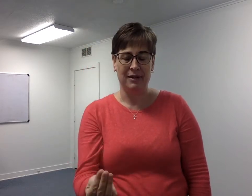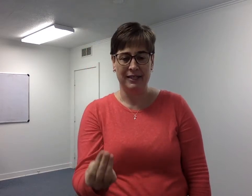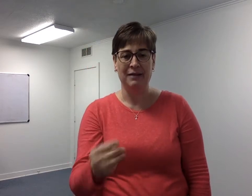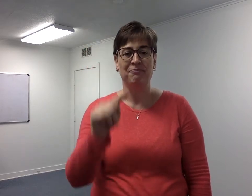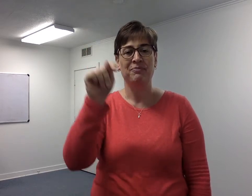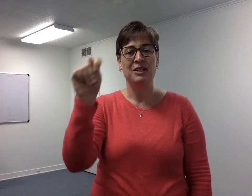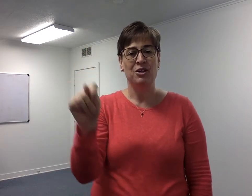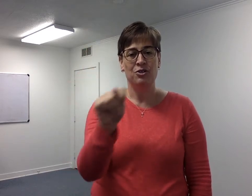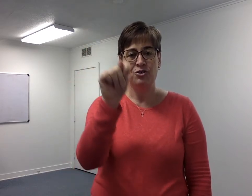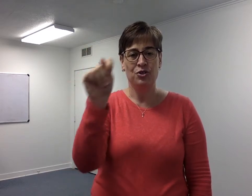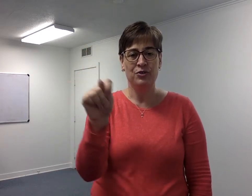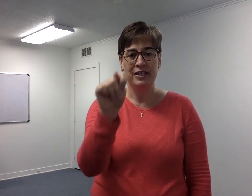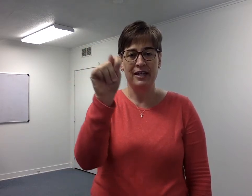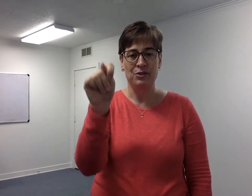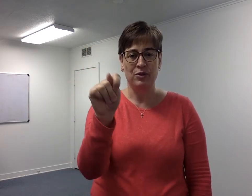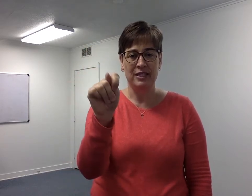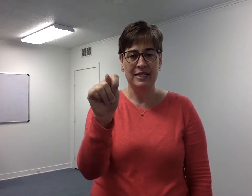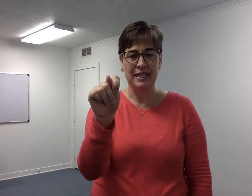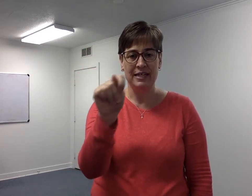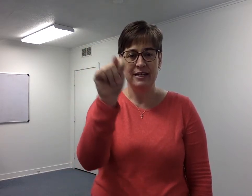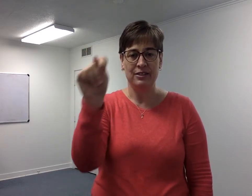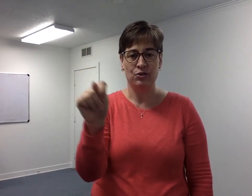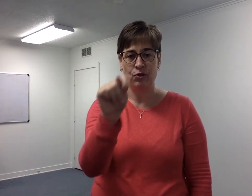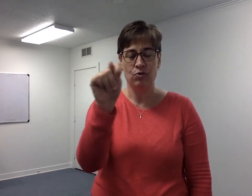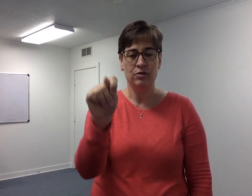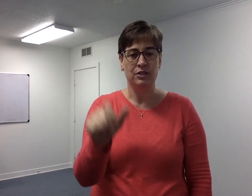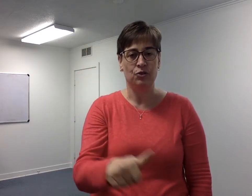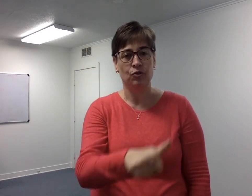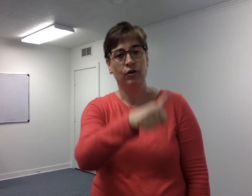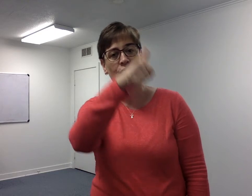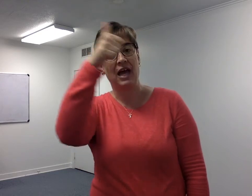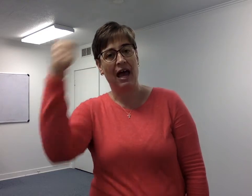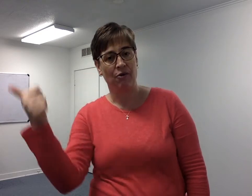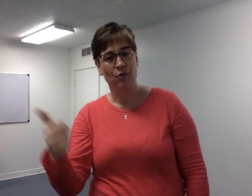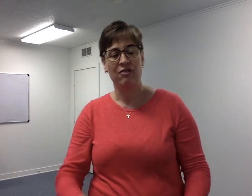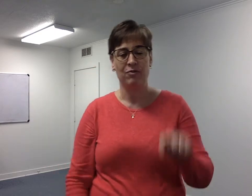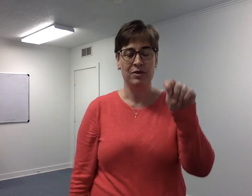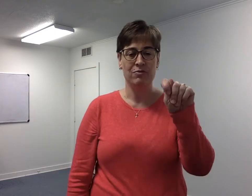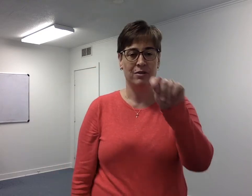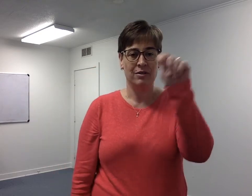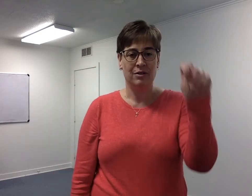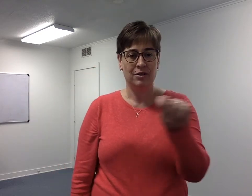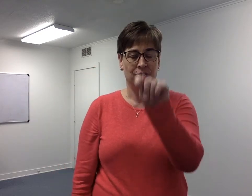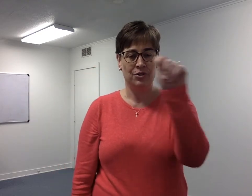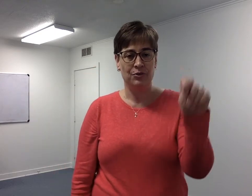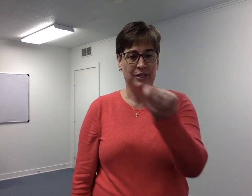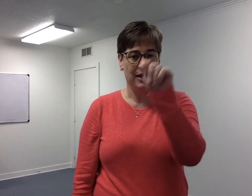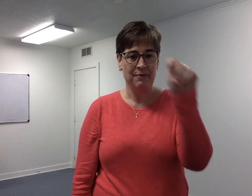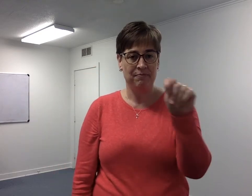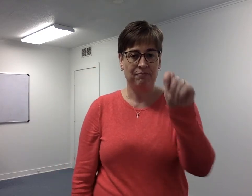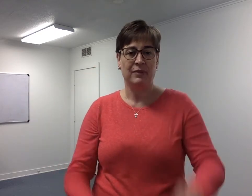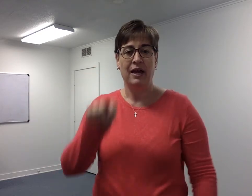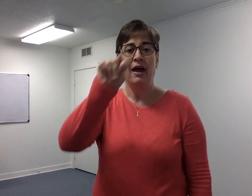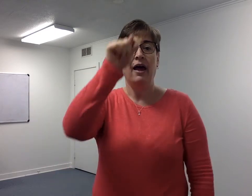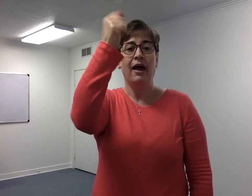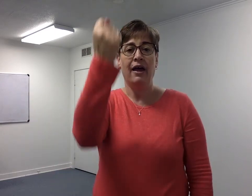Monday. Tuesday is with the T in a circle. The circle goes out away from you. Tuesday.